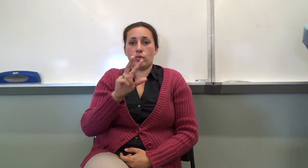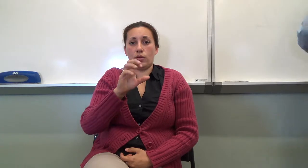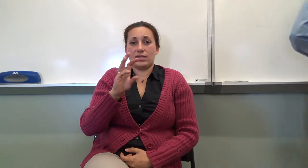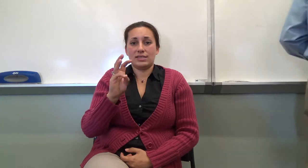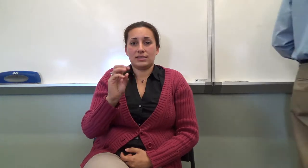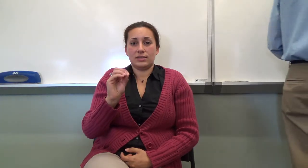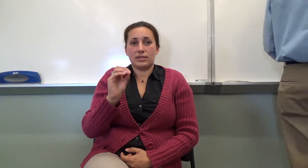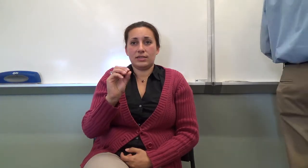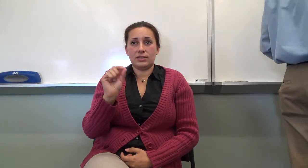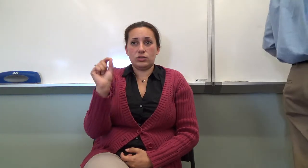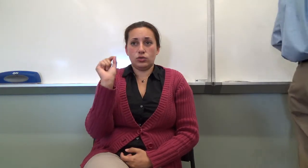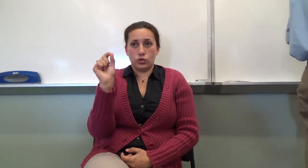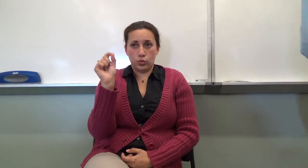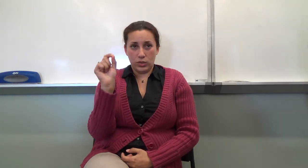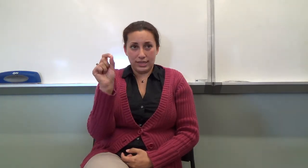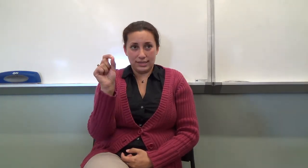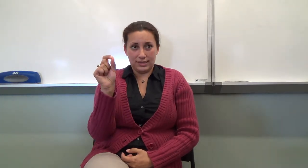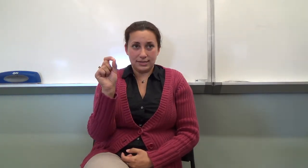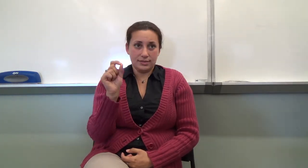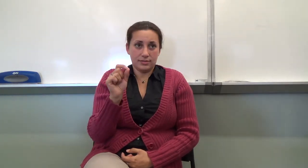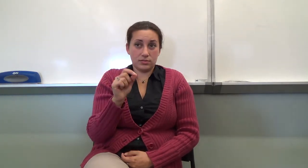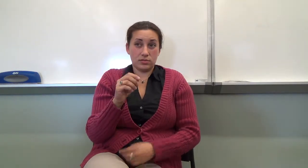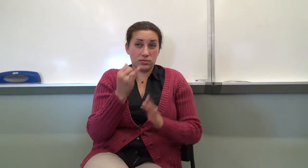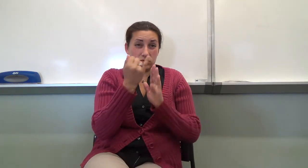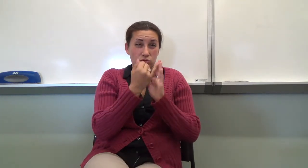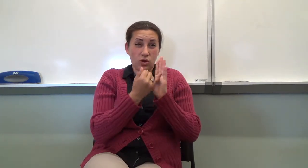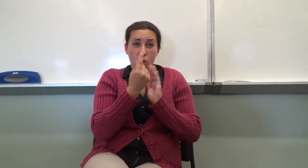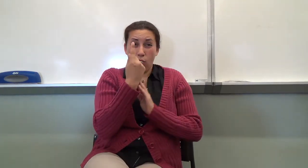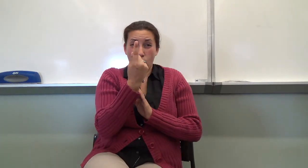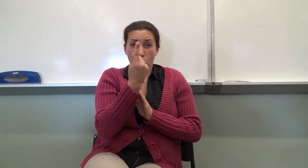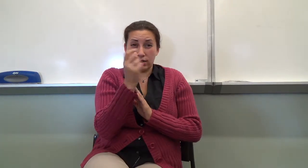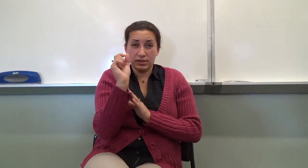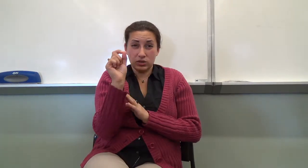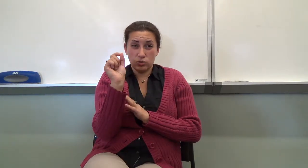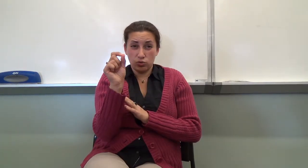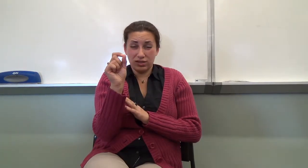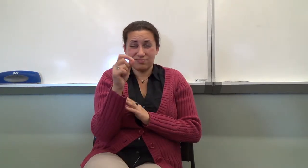Now, to try and draw 1 degree on there would be very hard. I couldn't do it with this kind of stuff,